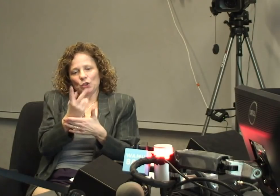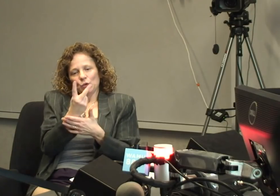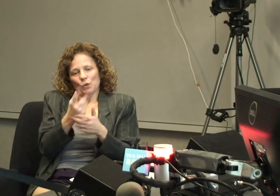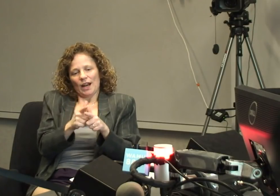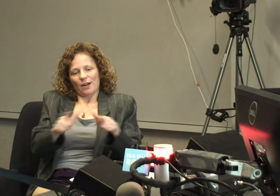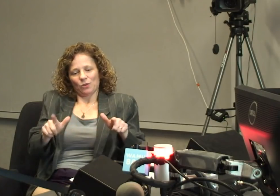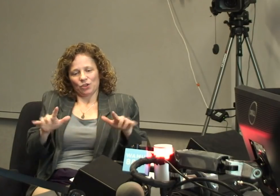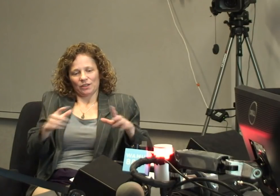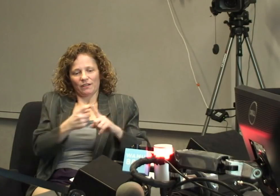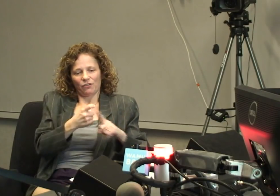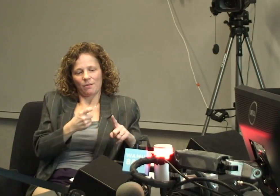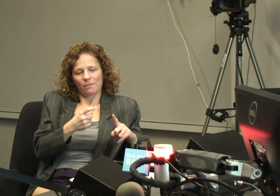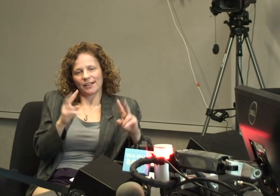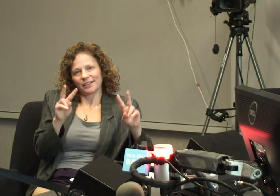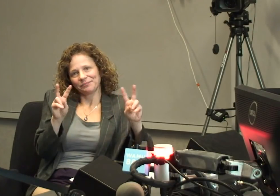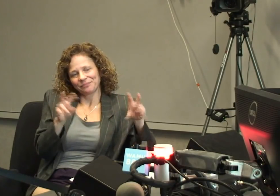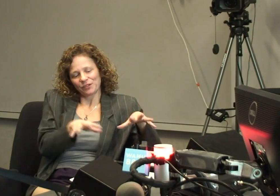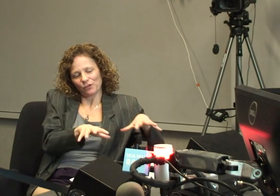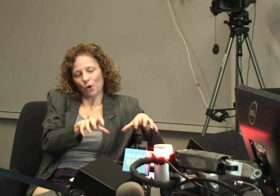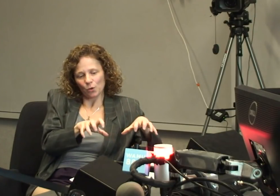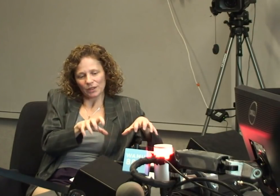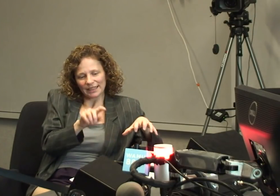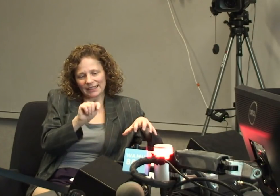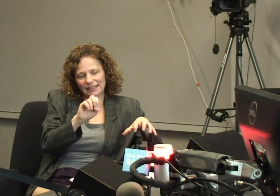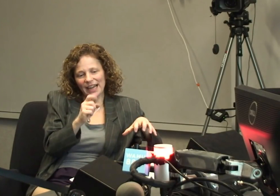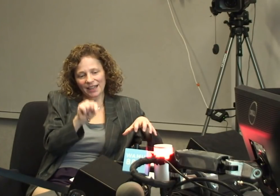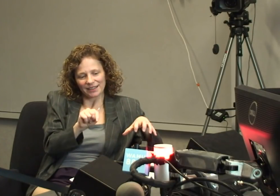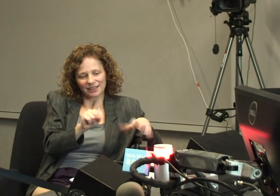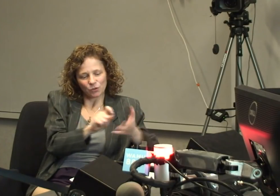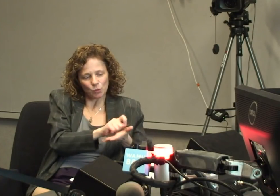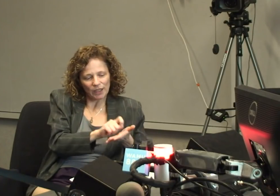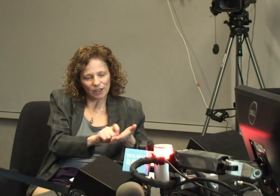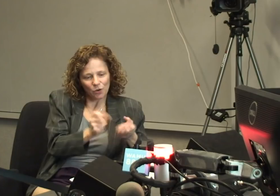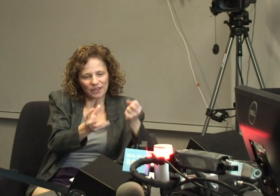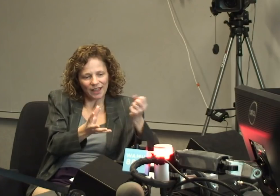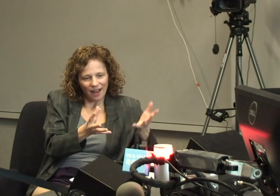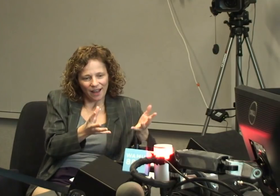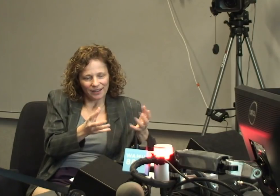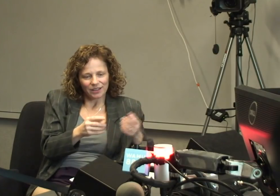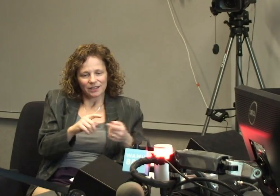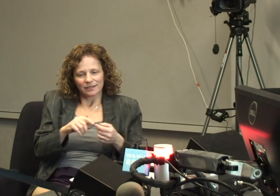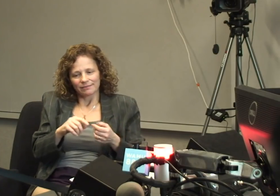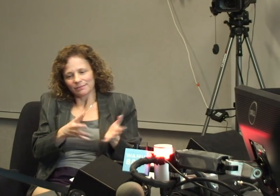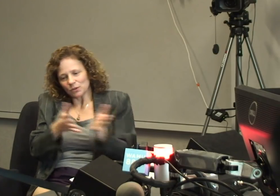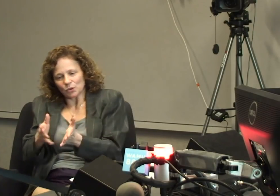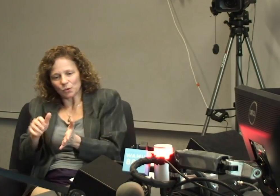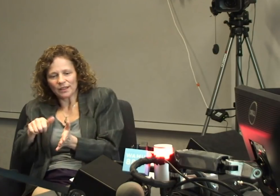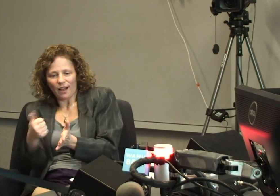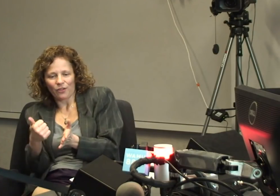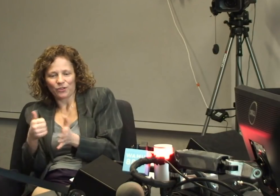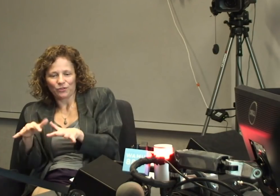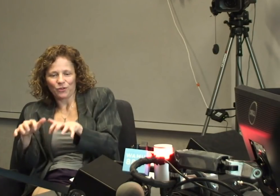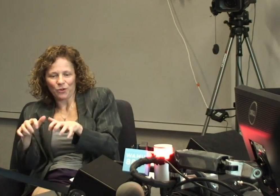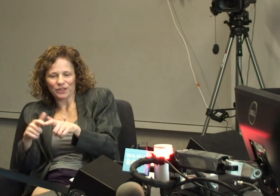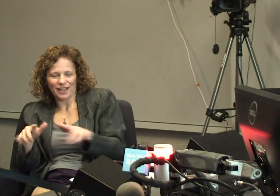translation, you're thinking about working between two languages in translation. You're working from a frozen text, something that's in written form, to